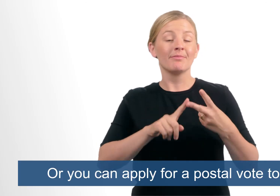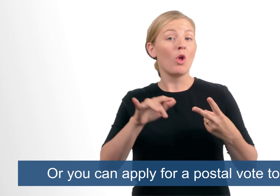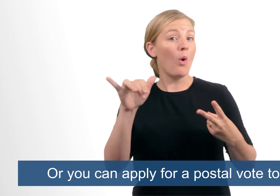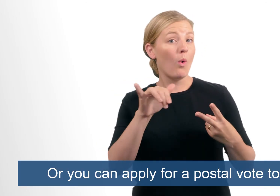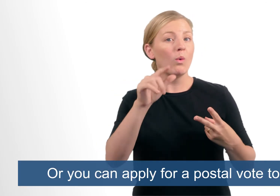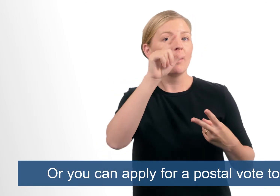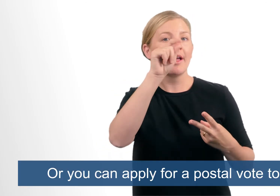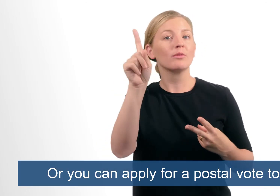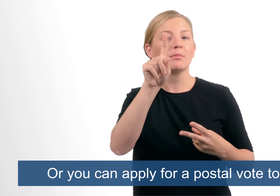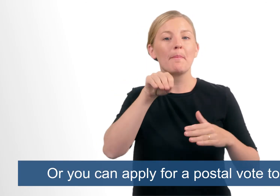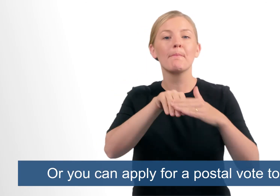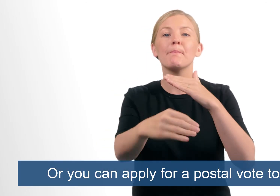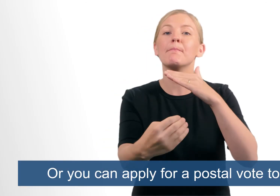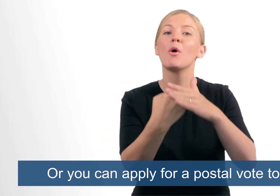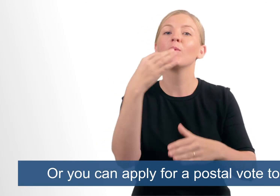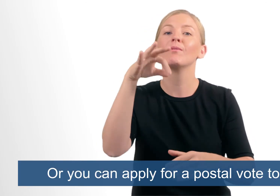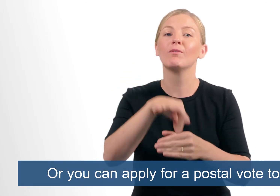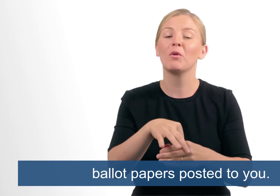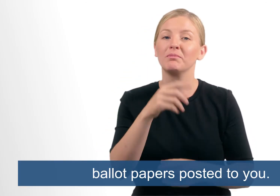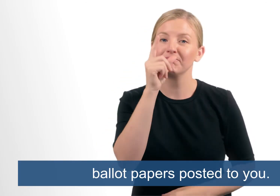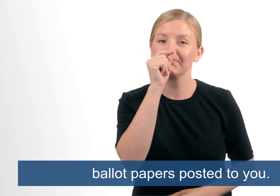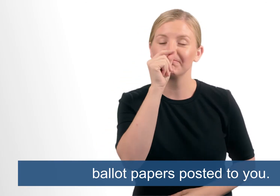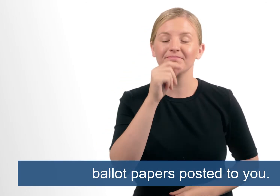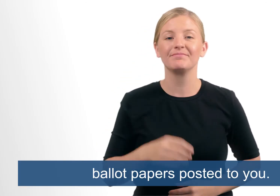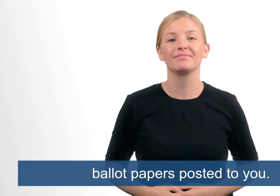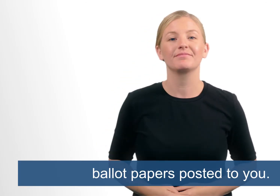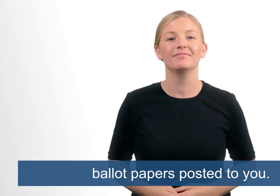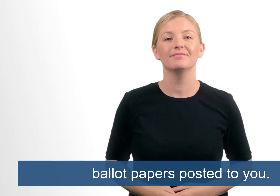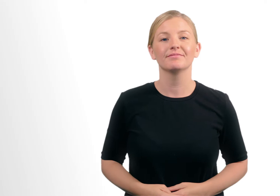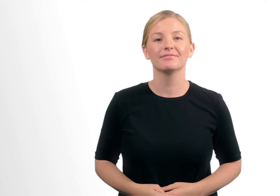can apply for a postal vote to have ballot papers posted to you.